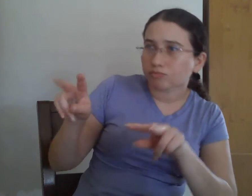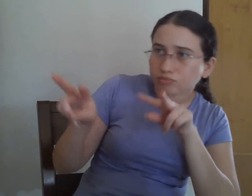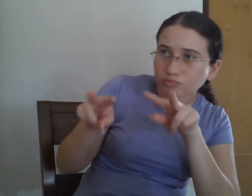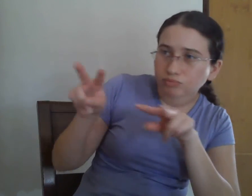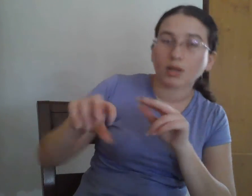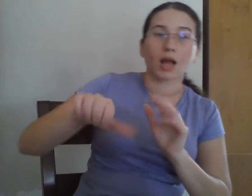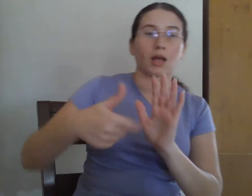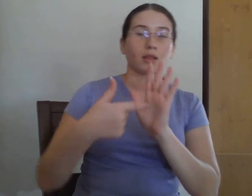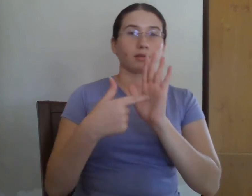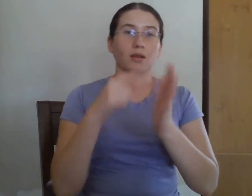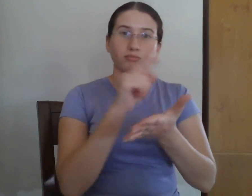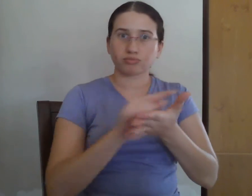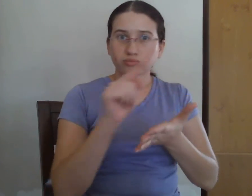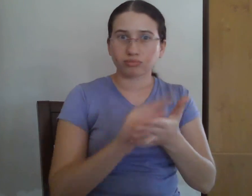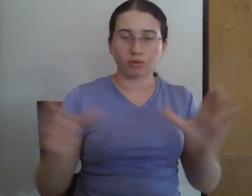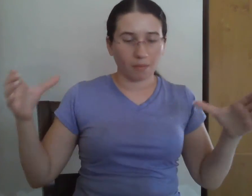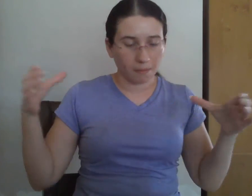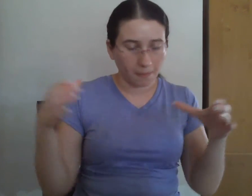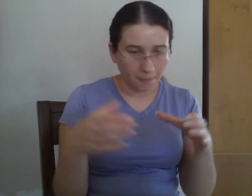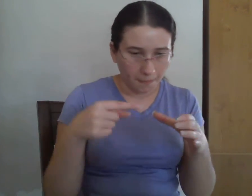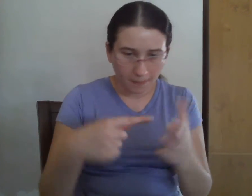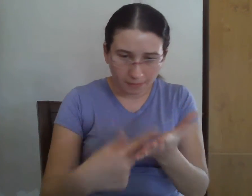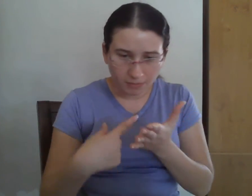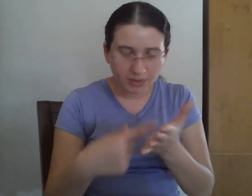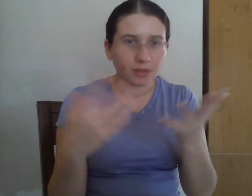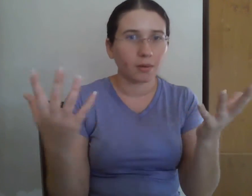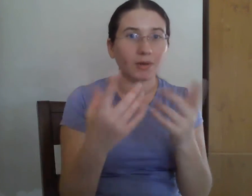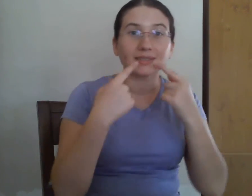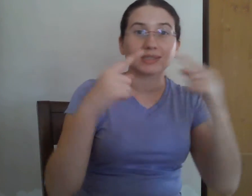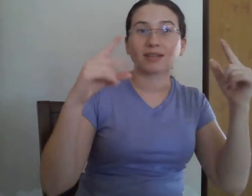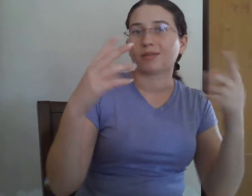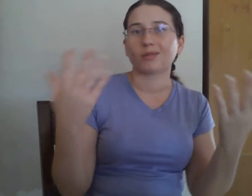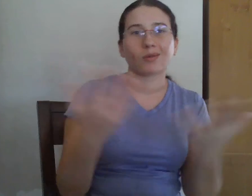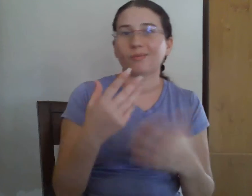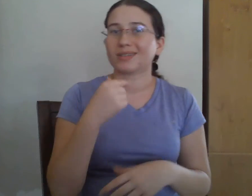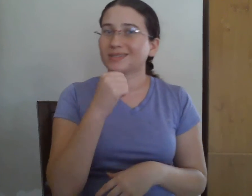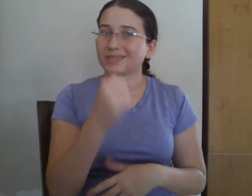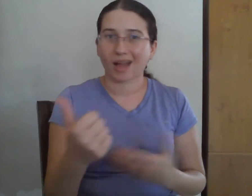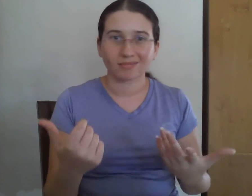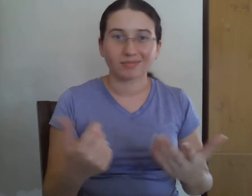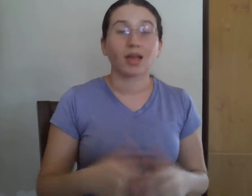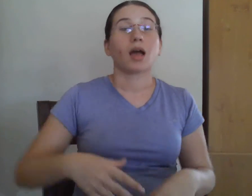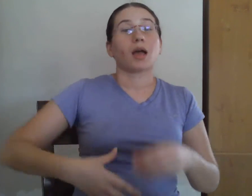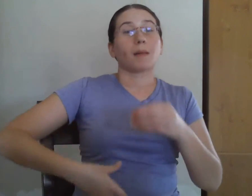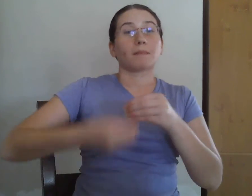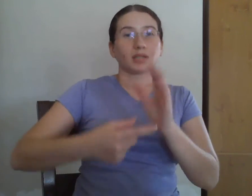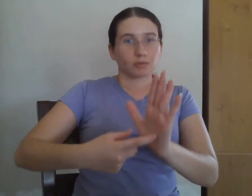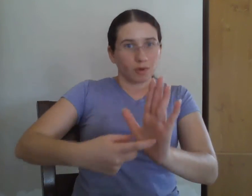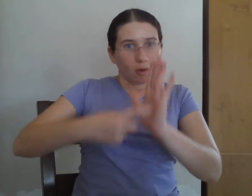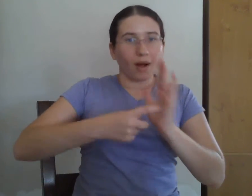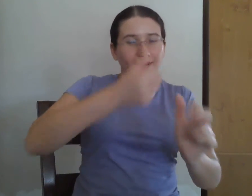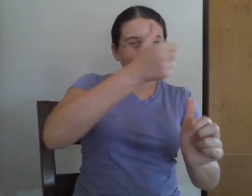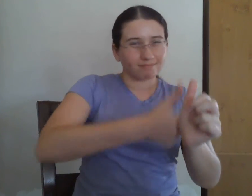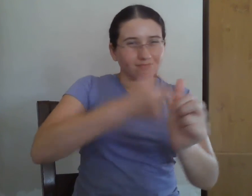where teachers get together and talk about what's working. They even require each teacher to observe and give feedback to